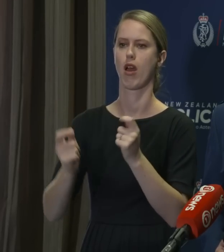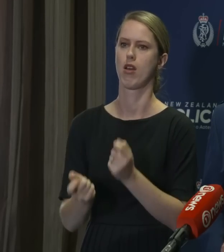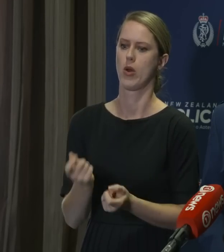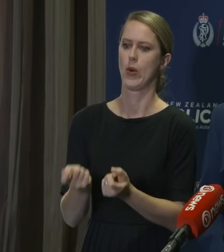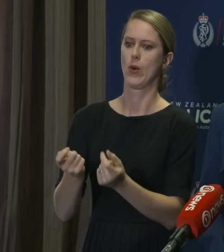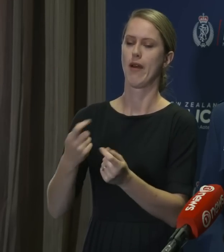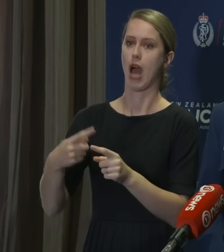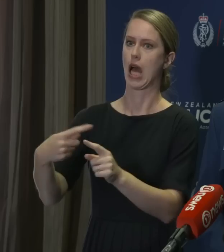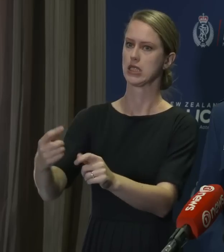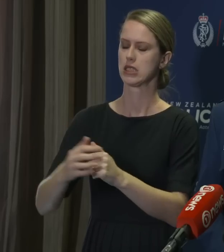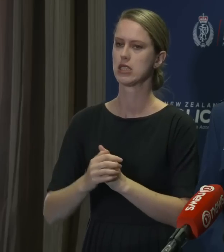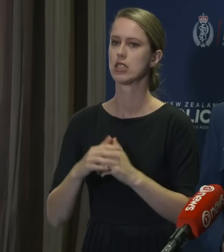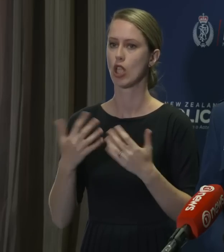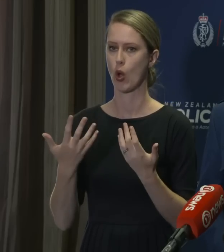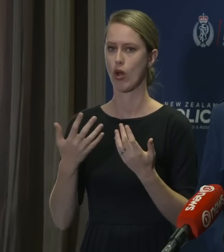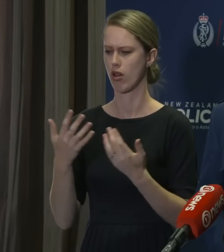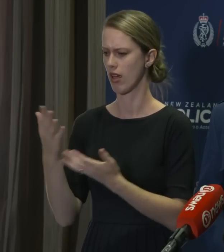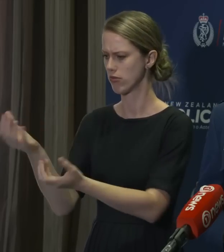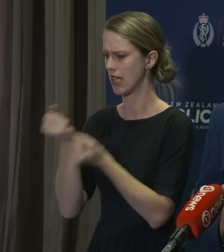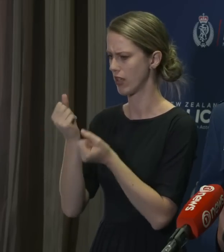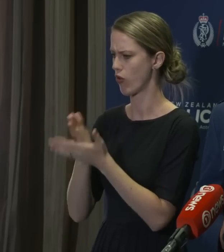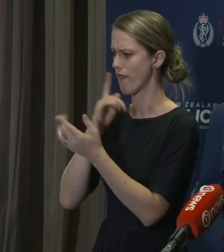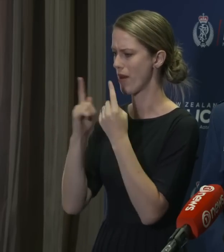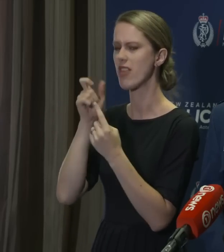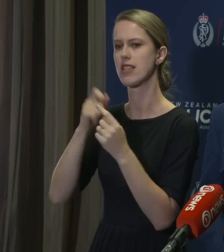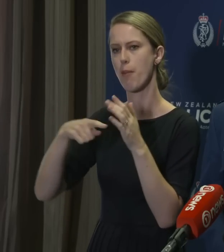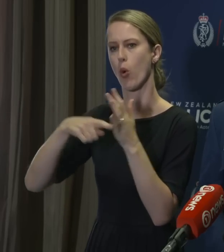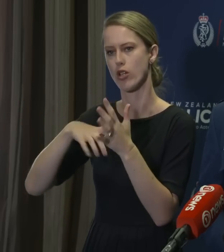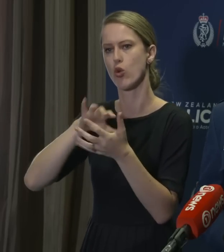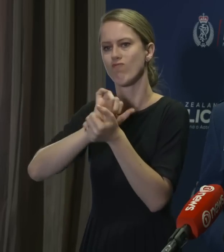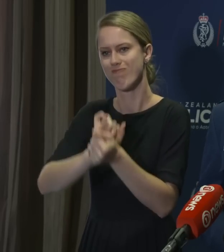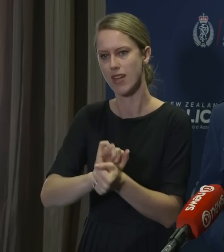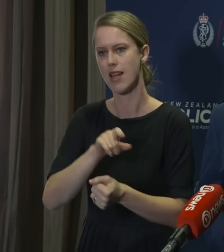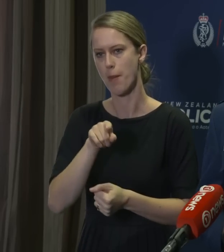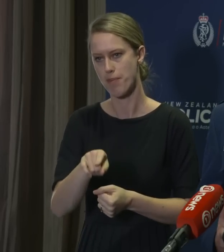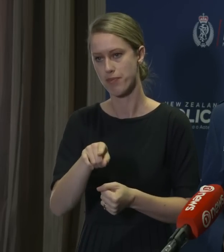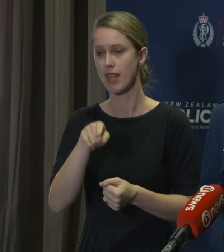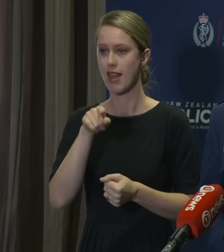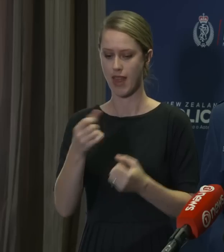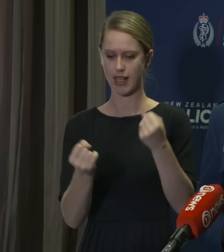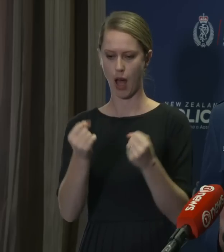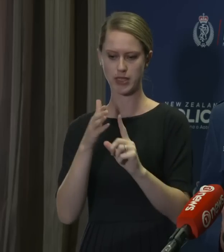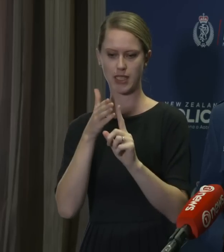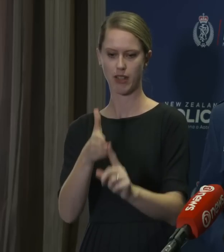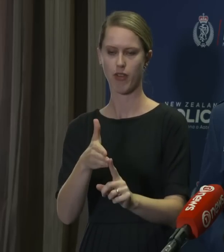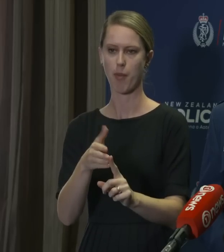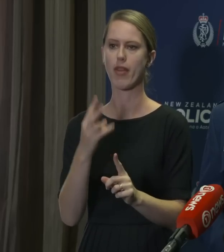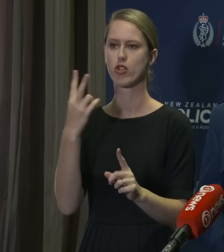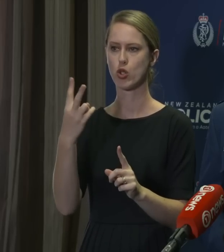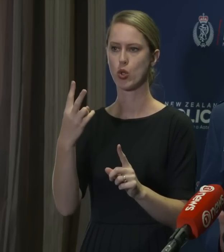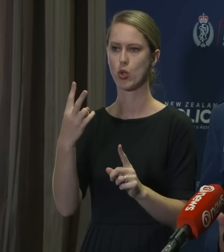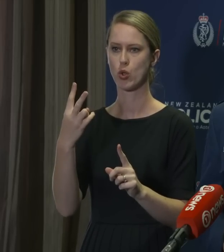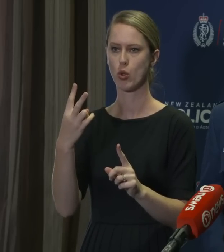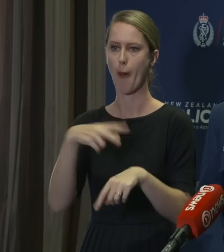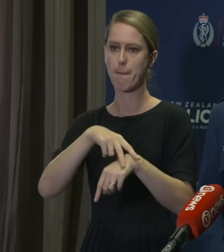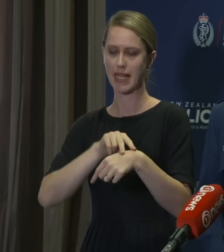event. Getting the right information was critical to that. That vehicle was identified by the two officers